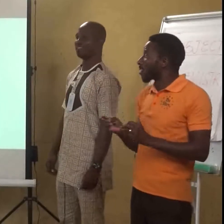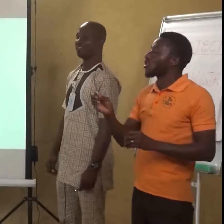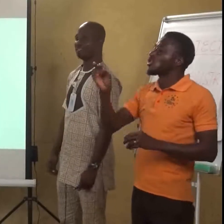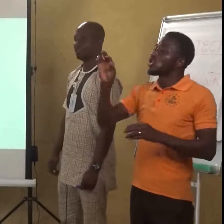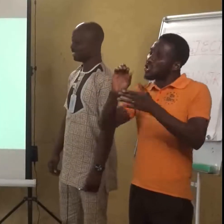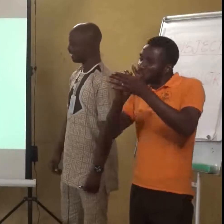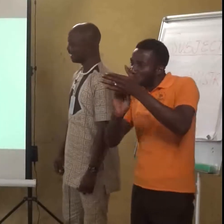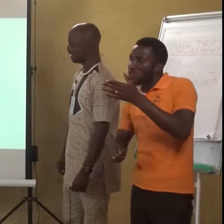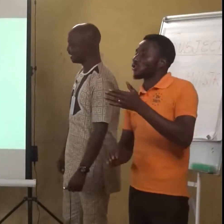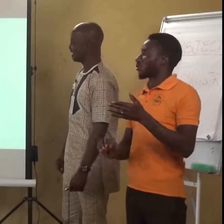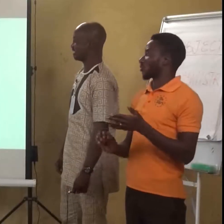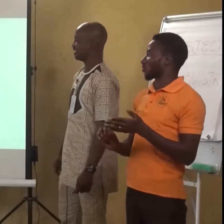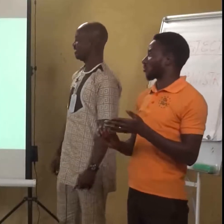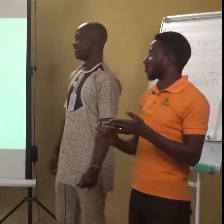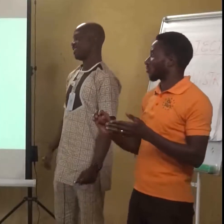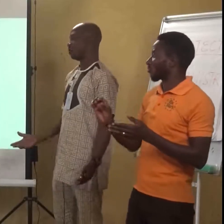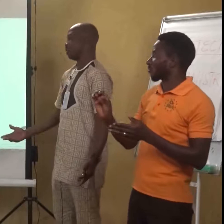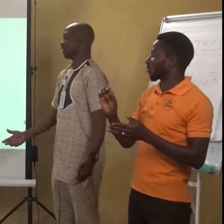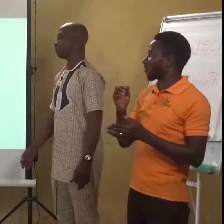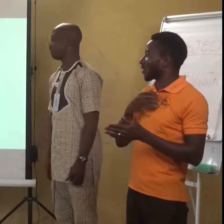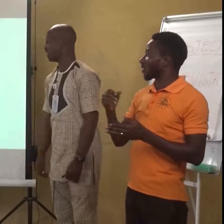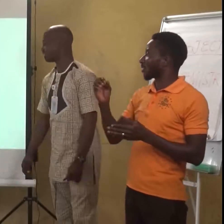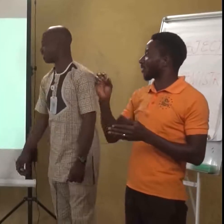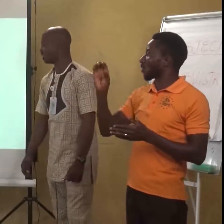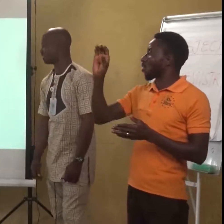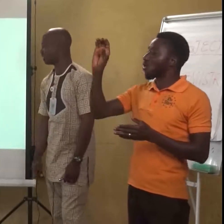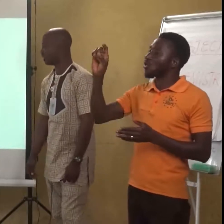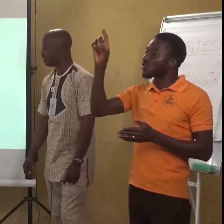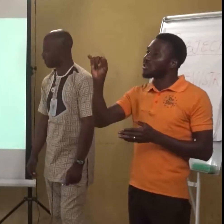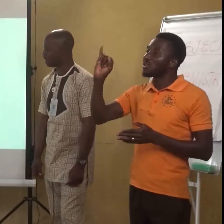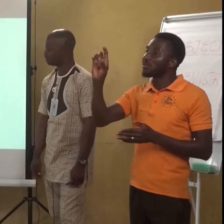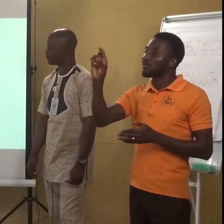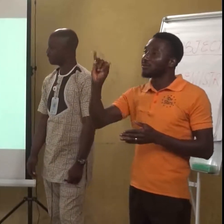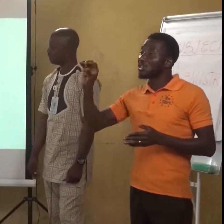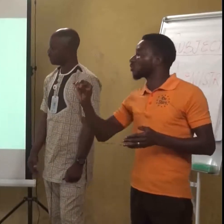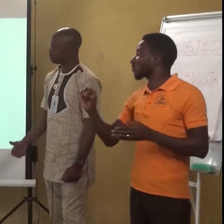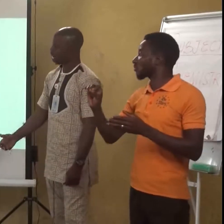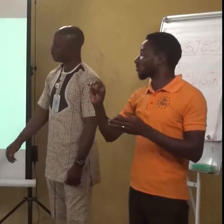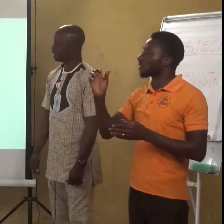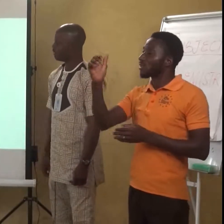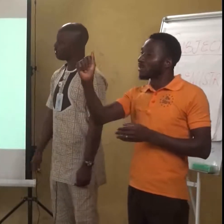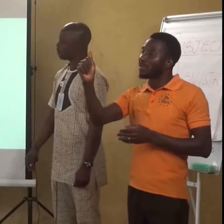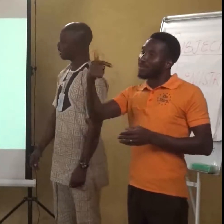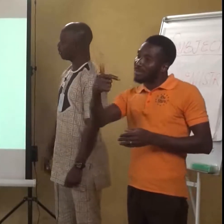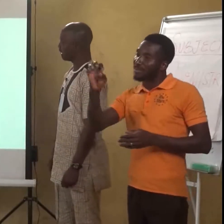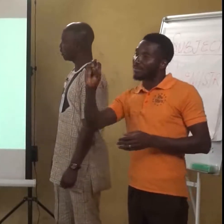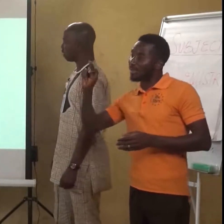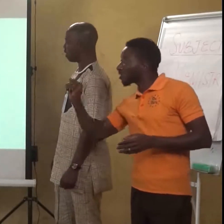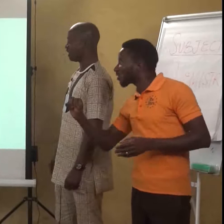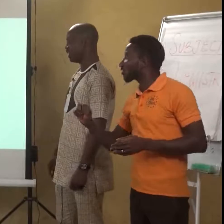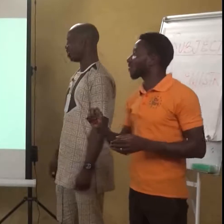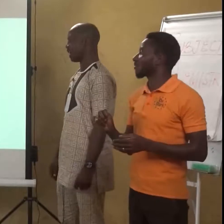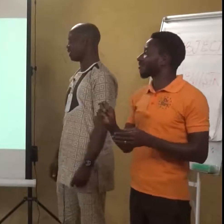and reducing agent. Then we will calculate oxidation number, teach you how to give IUPAC nomenclature